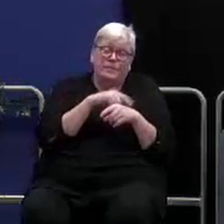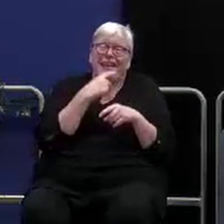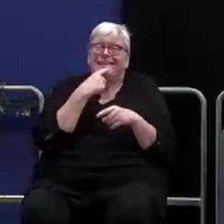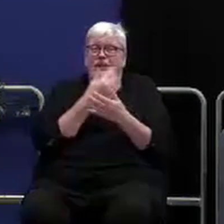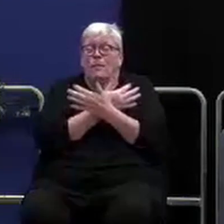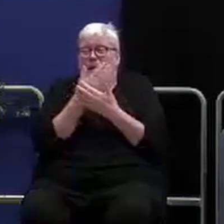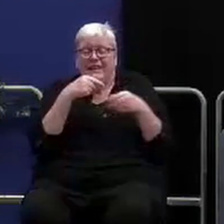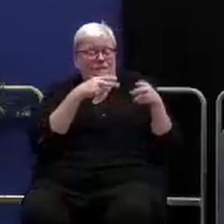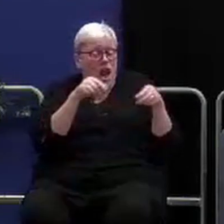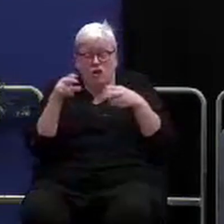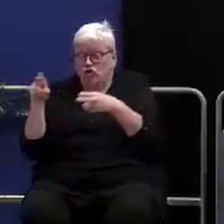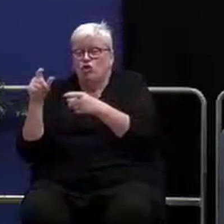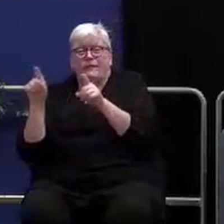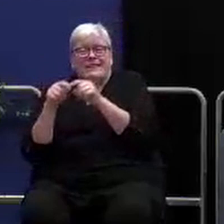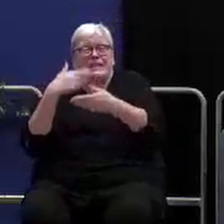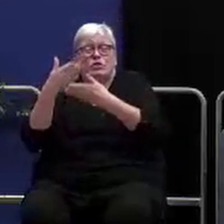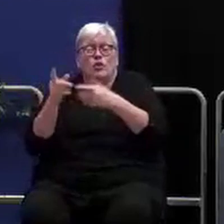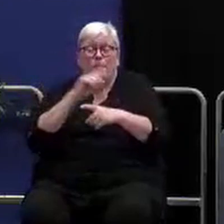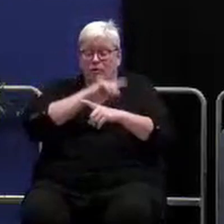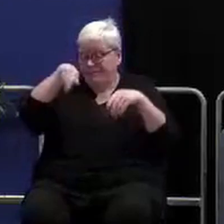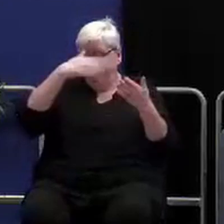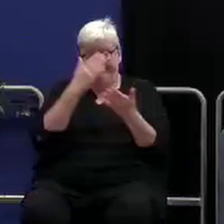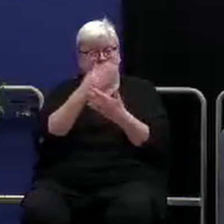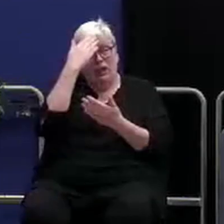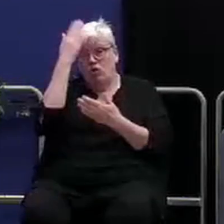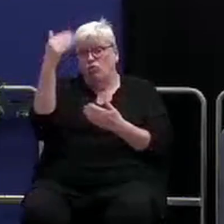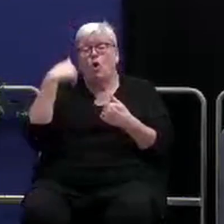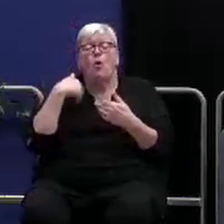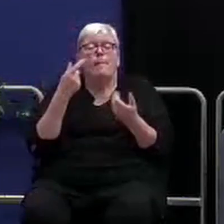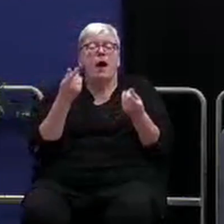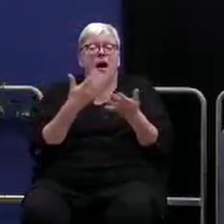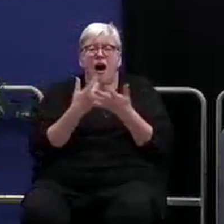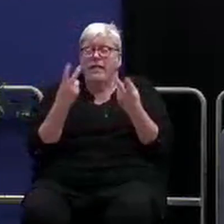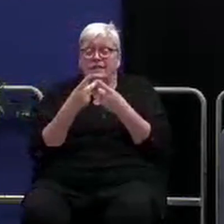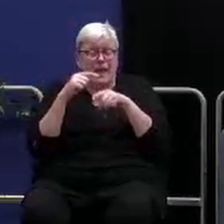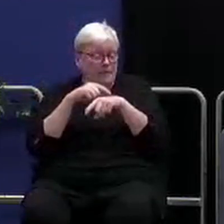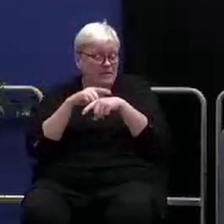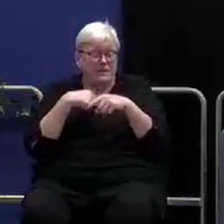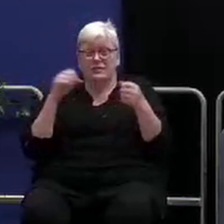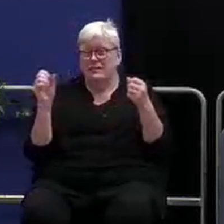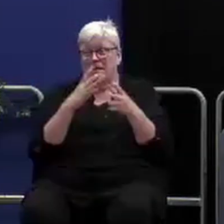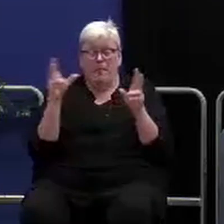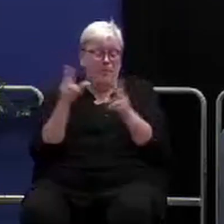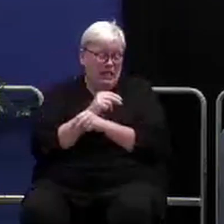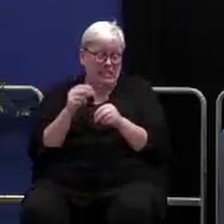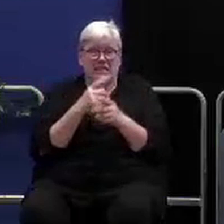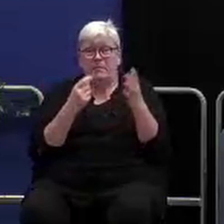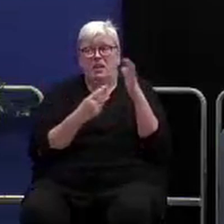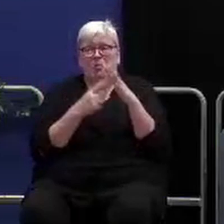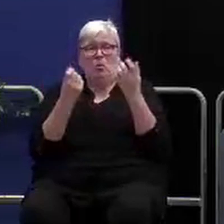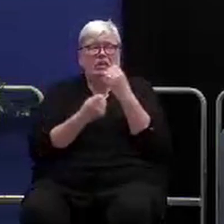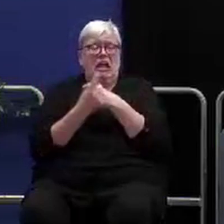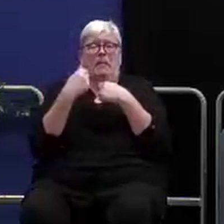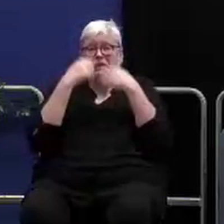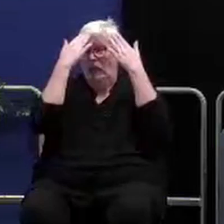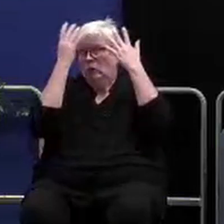I genuinely don't know. There are other times where I just skip over things. I'm like, something important happened here, can't tell